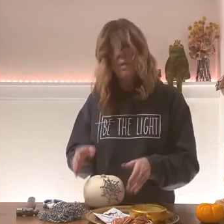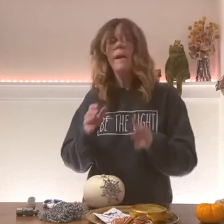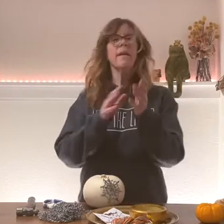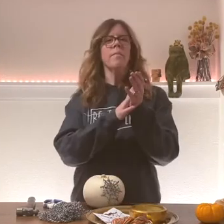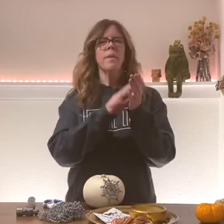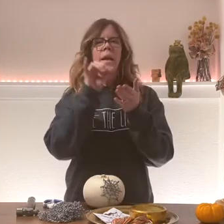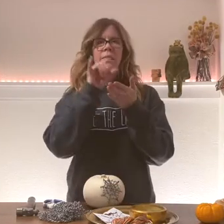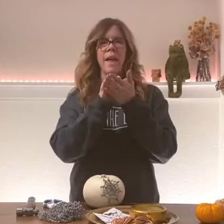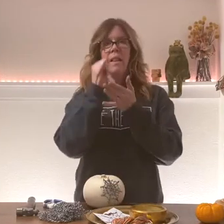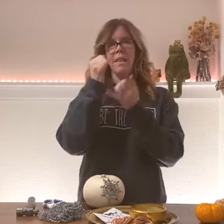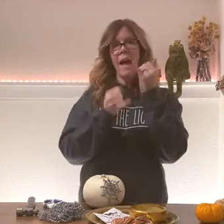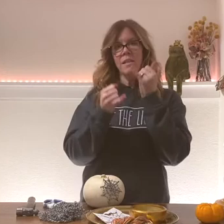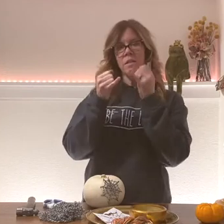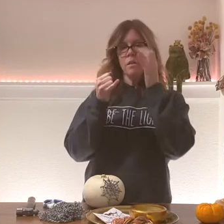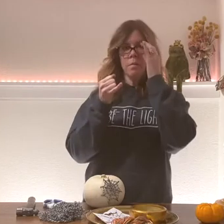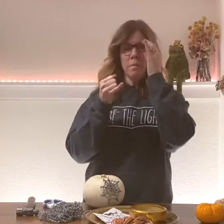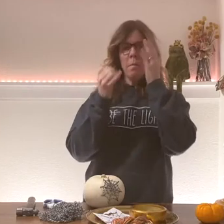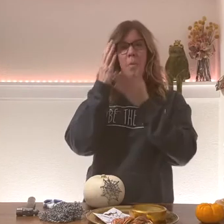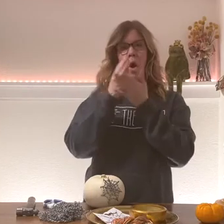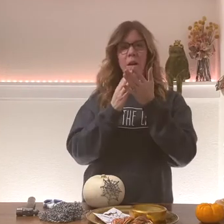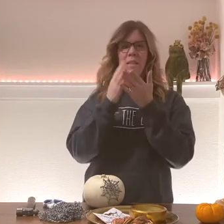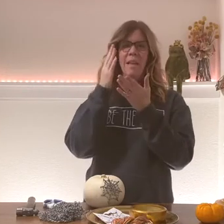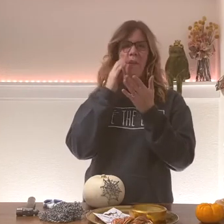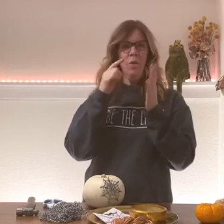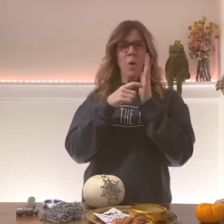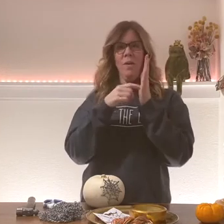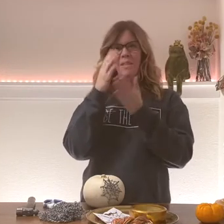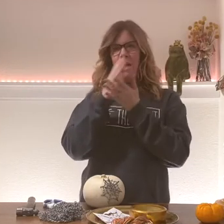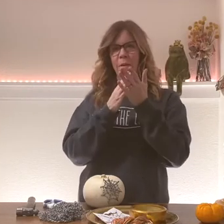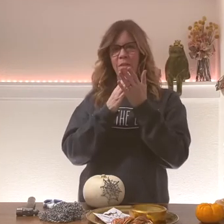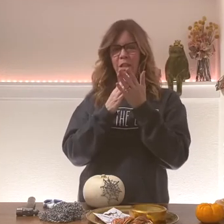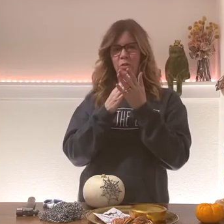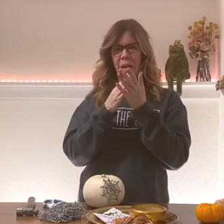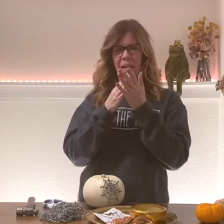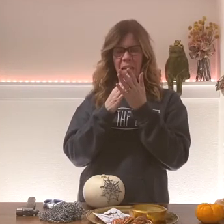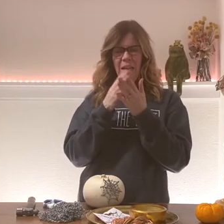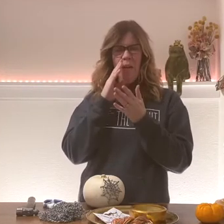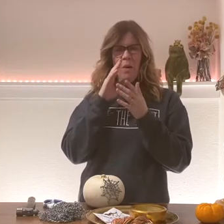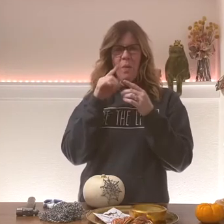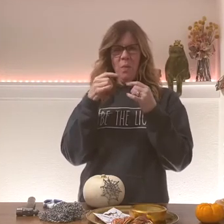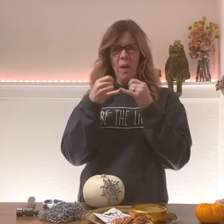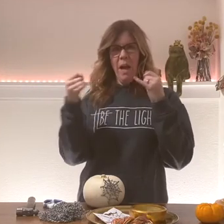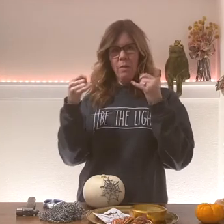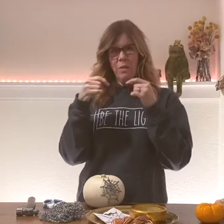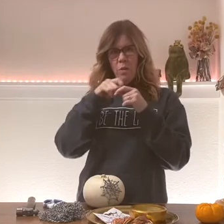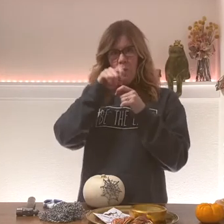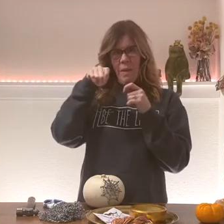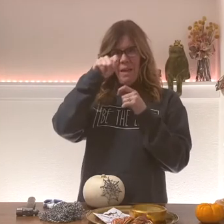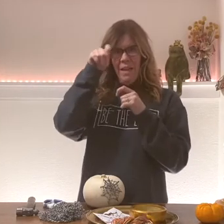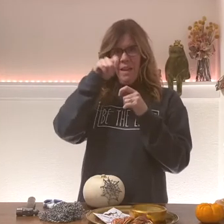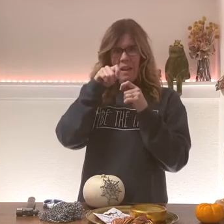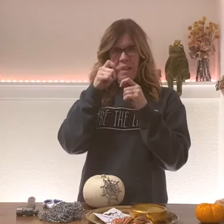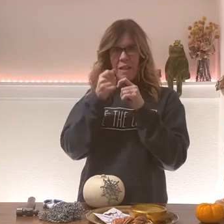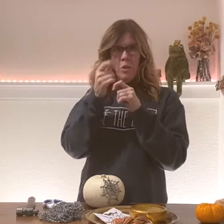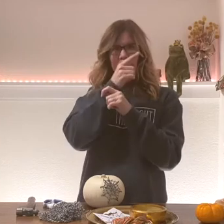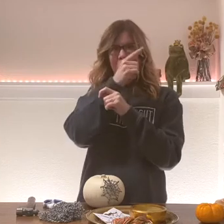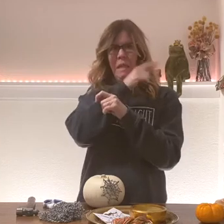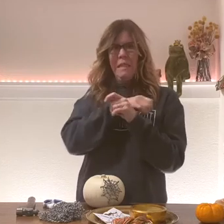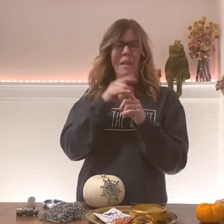Okay, that last part, if you notice some of the string, when I was looping it, it like sprung and I had to